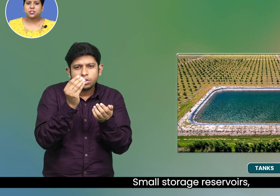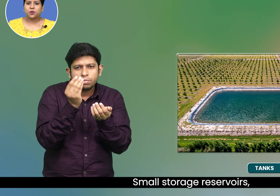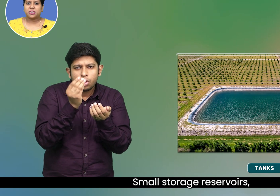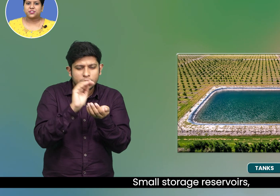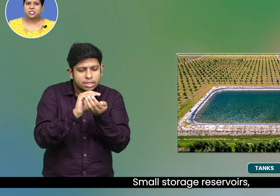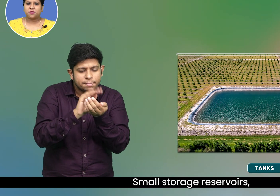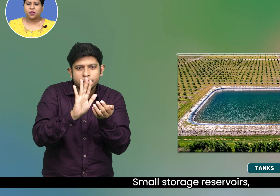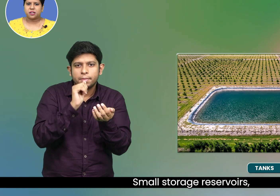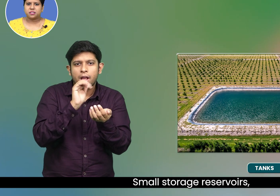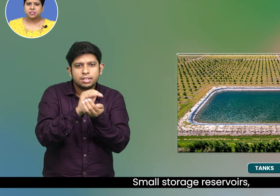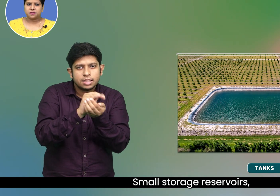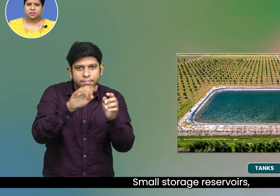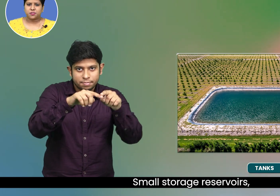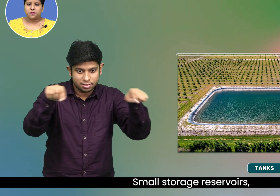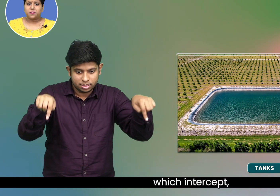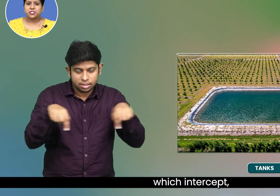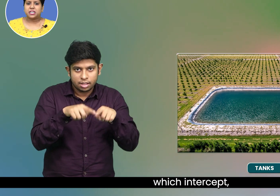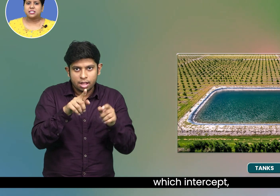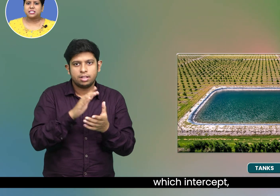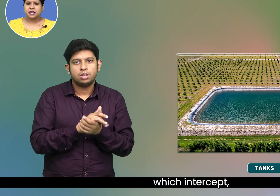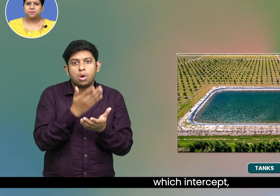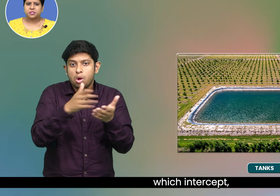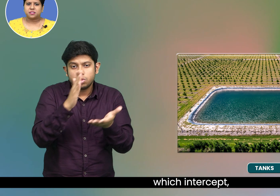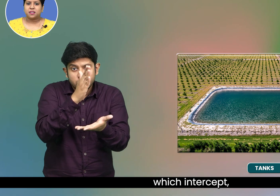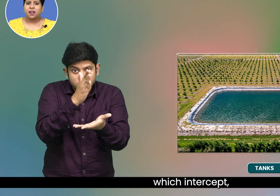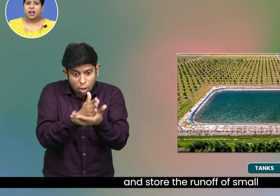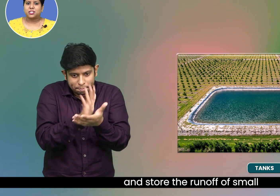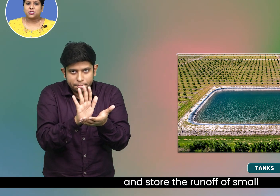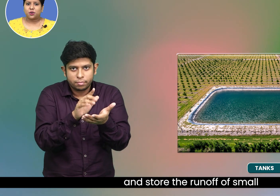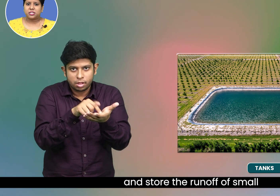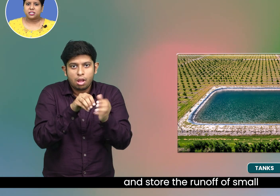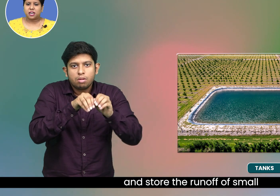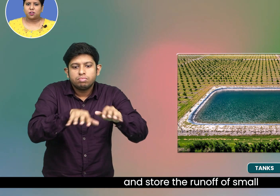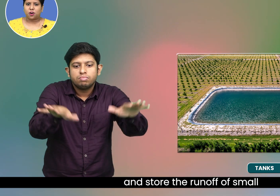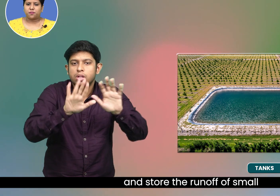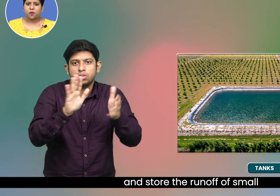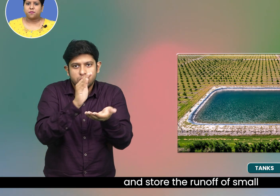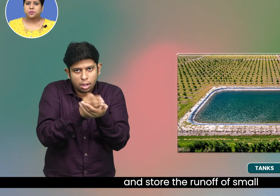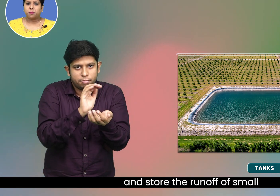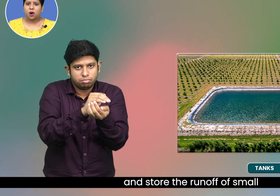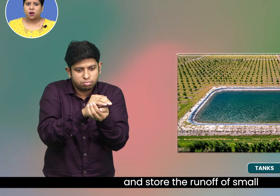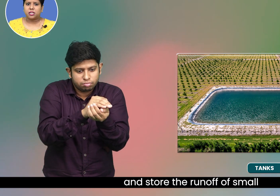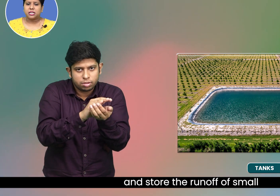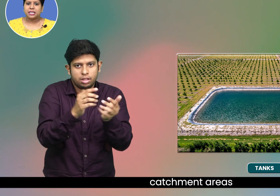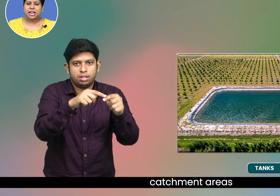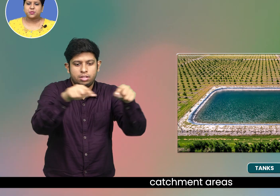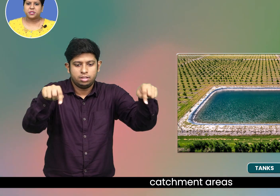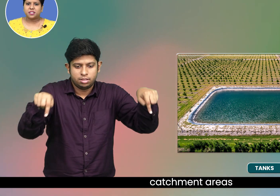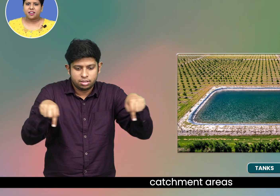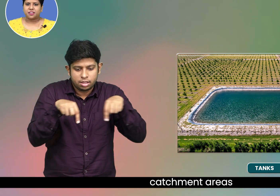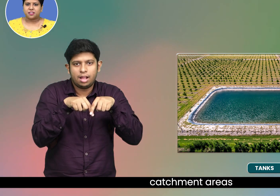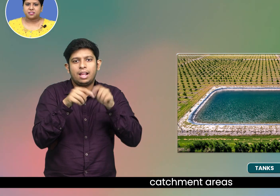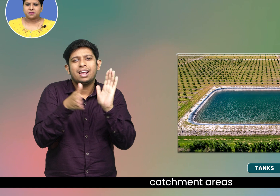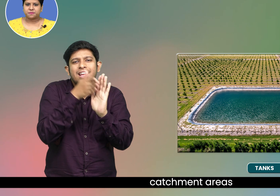Small storage reservoirs which intercept and store the runoff of small